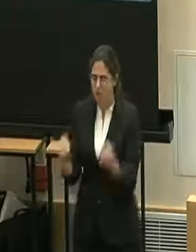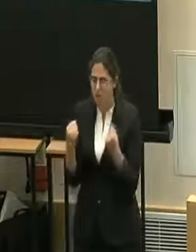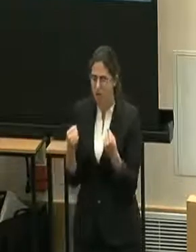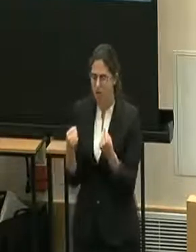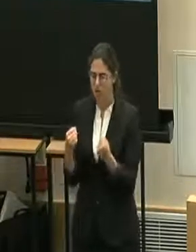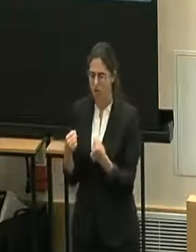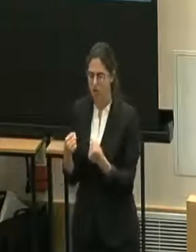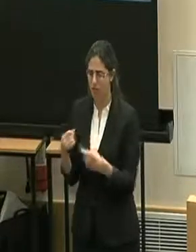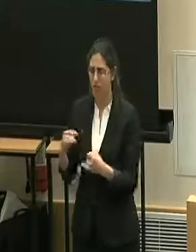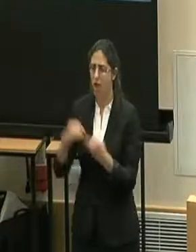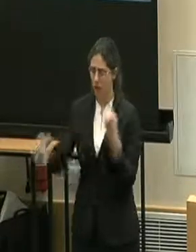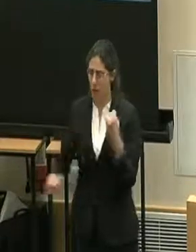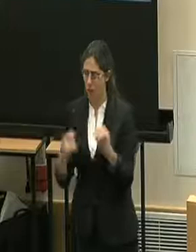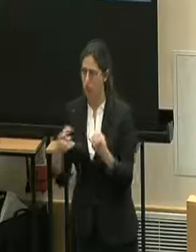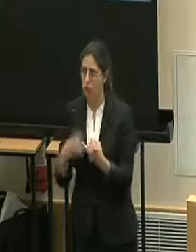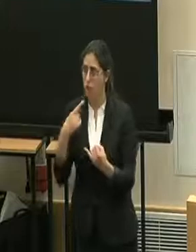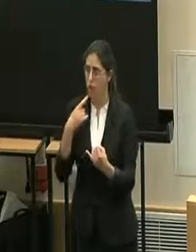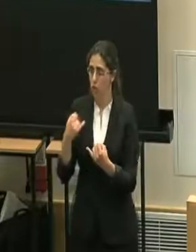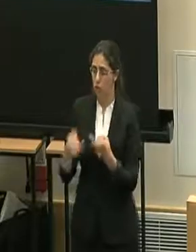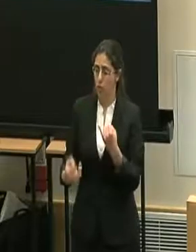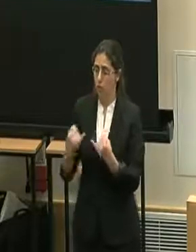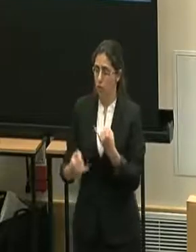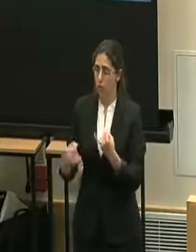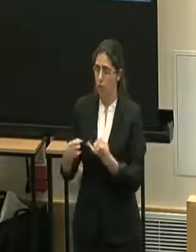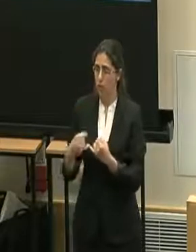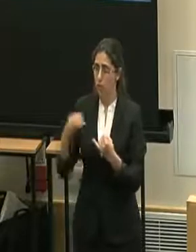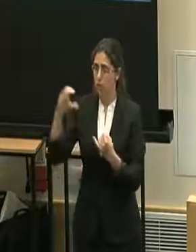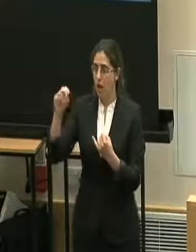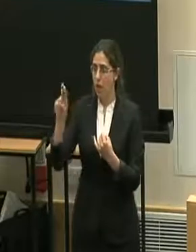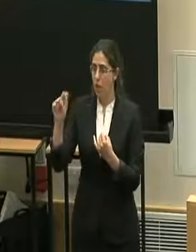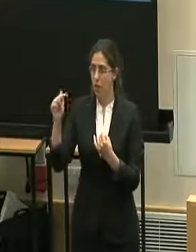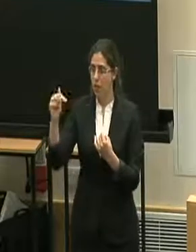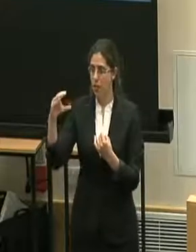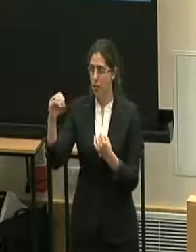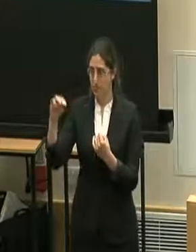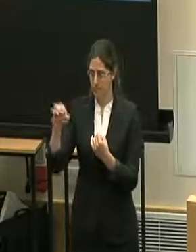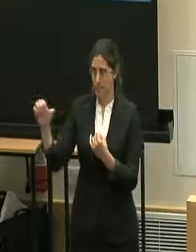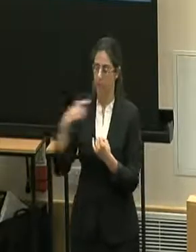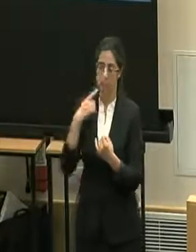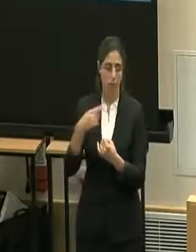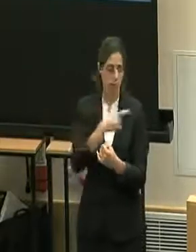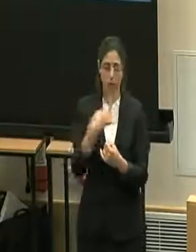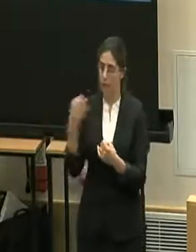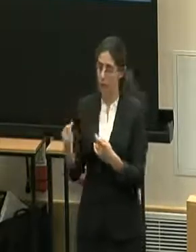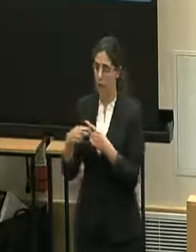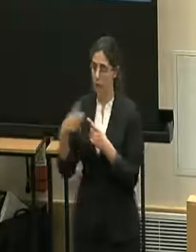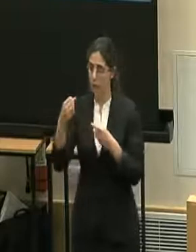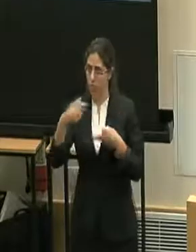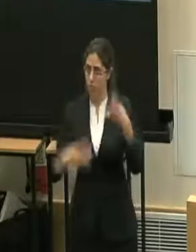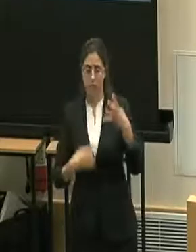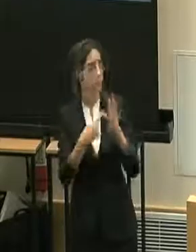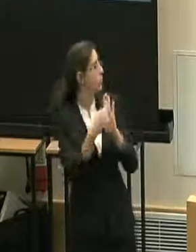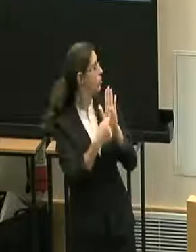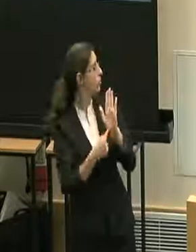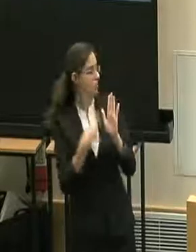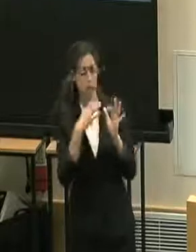we have, and it has this feature to it, which is relevant to the Convention's application. It